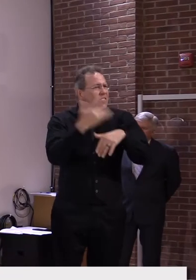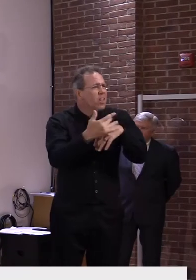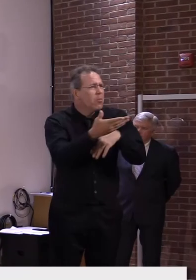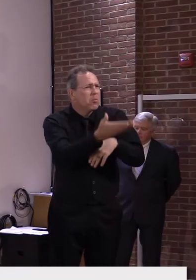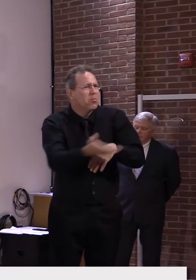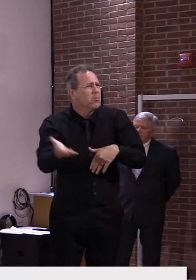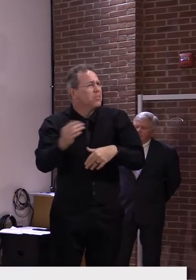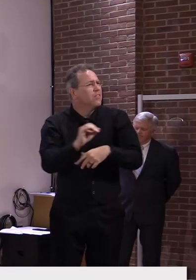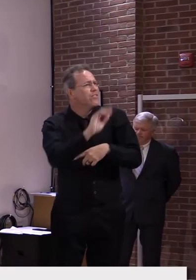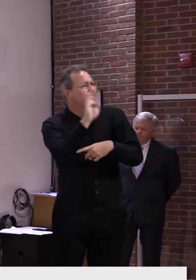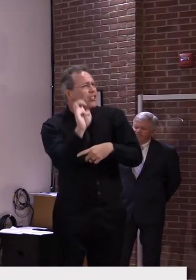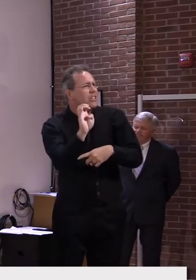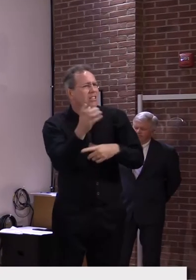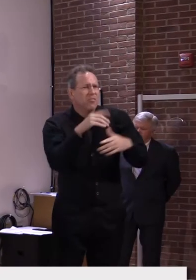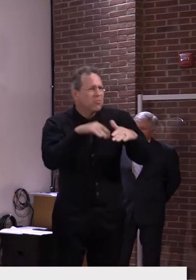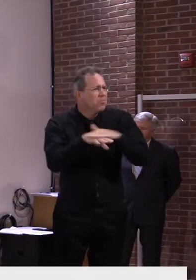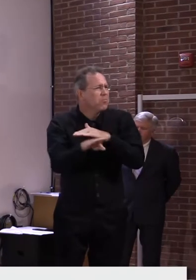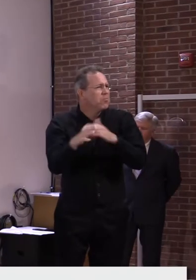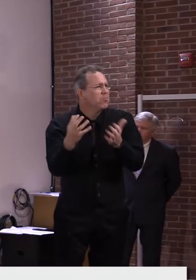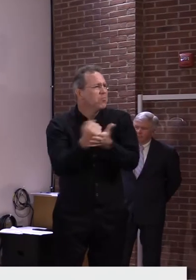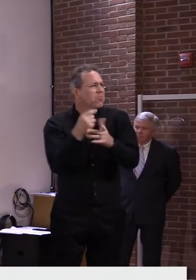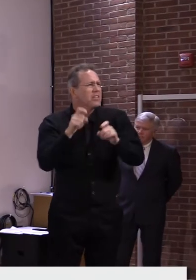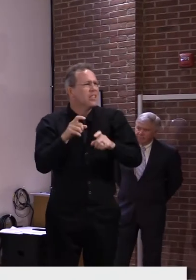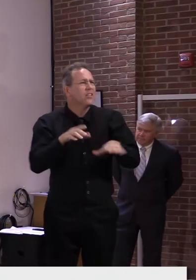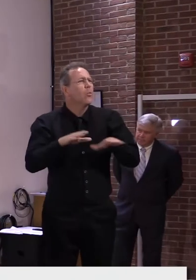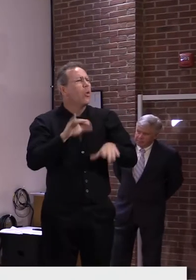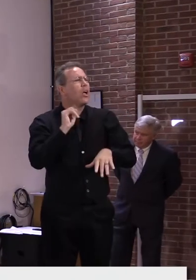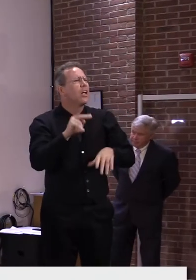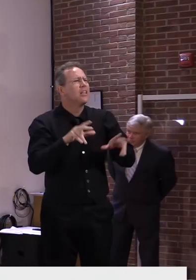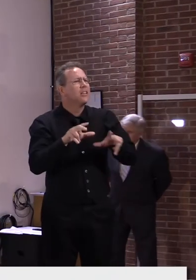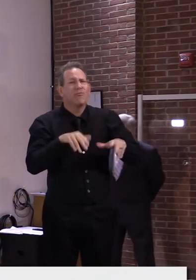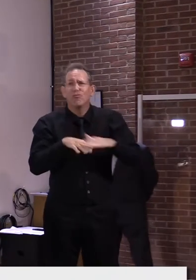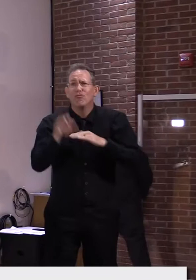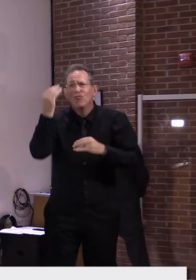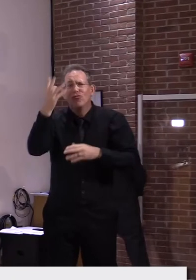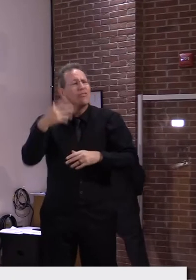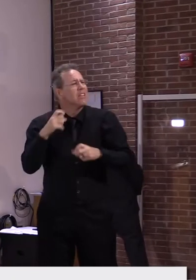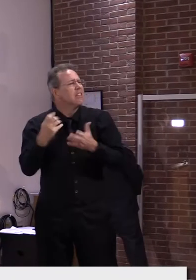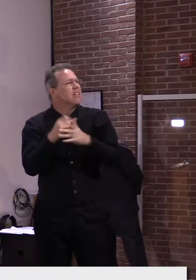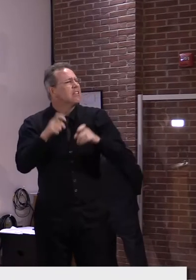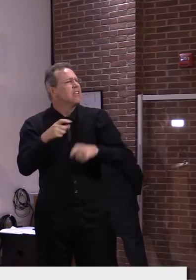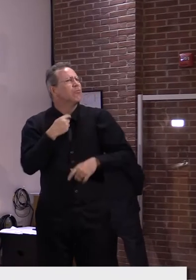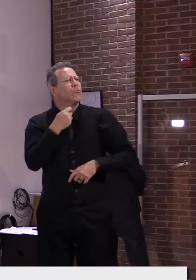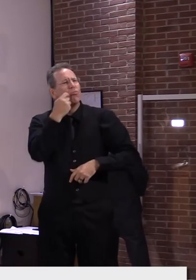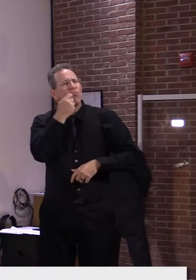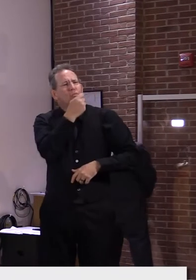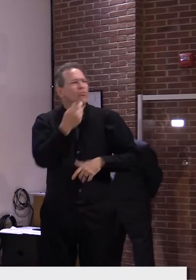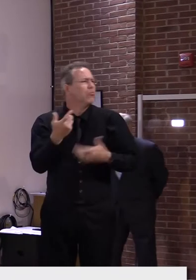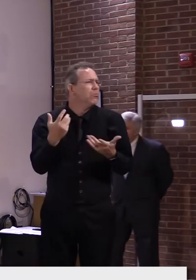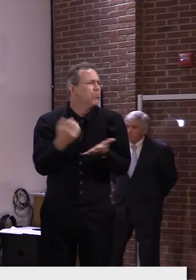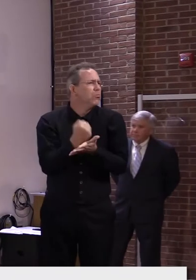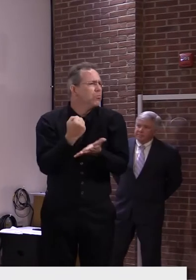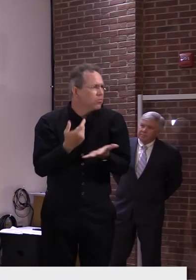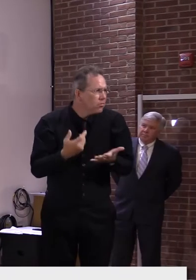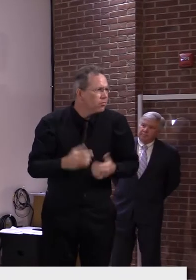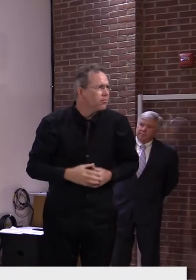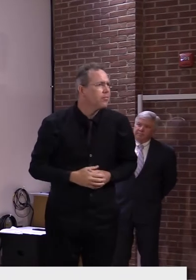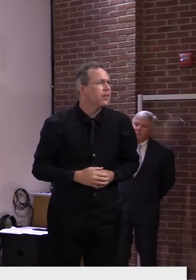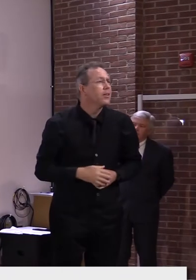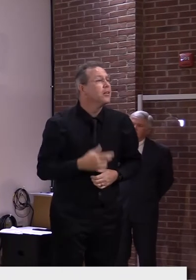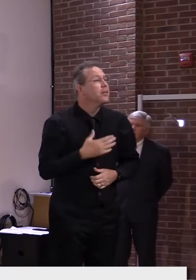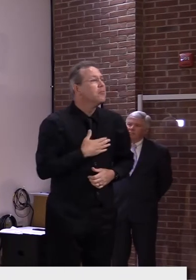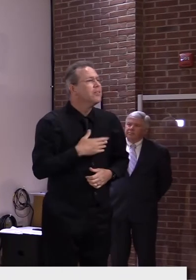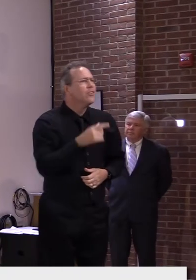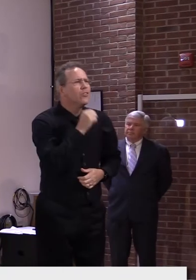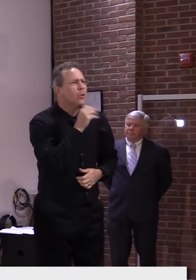a walk-in basis at any site in any of our regions of the state. And please don't say that, let